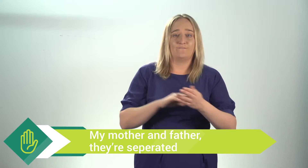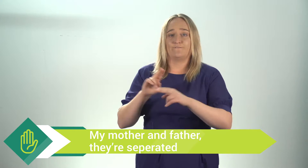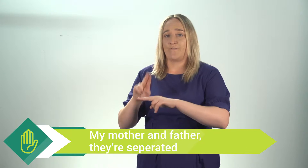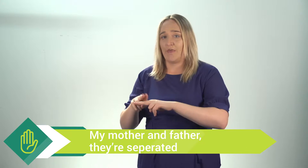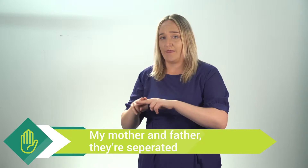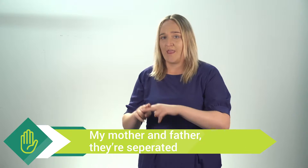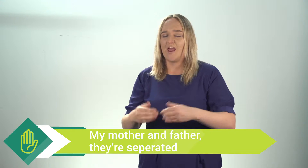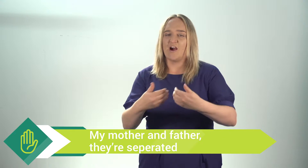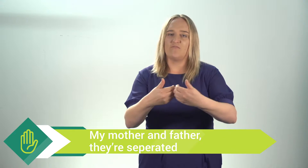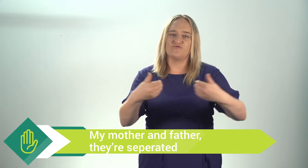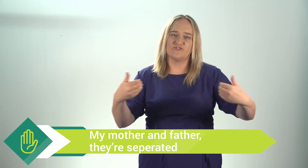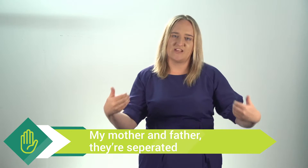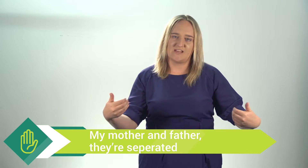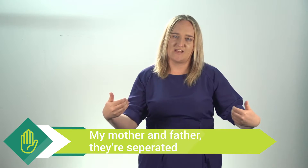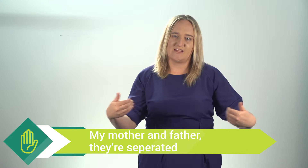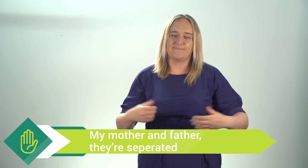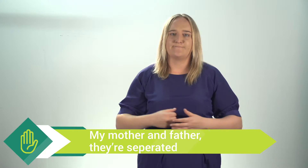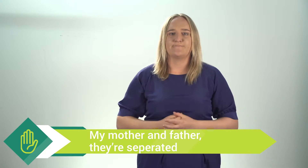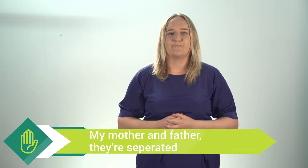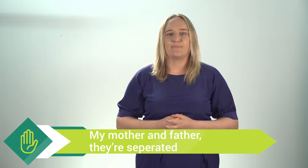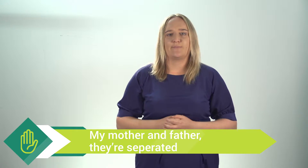My mother and father, they're separated.